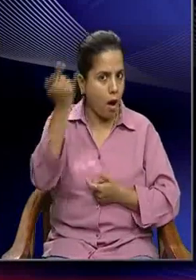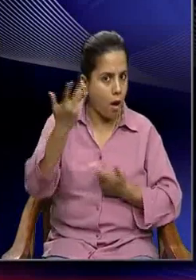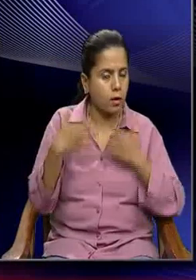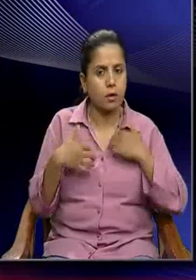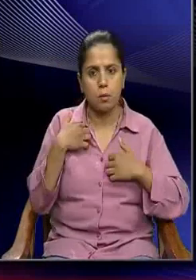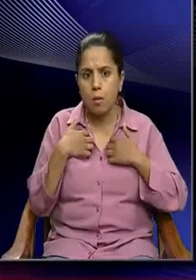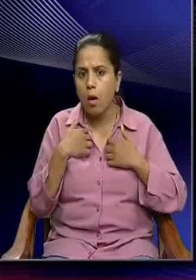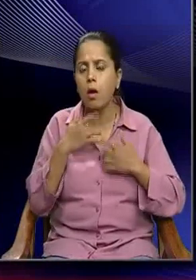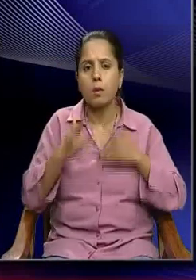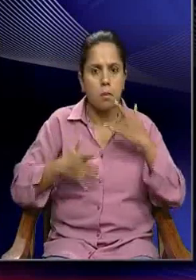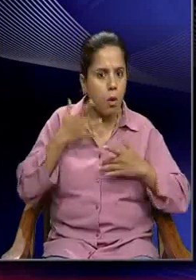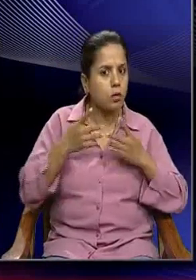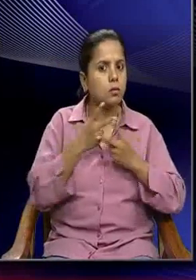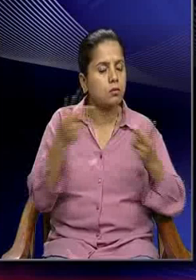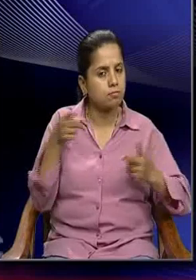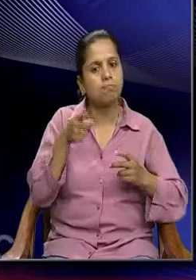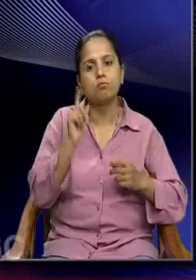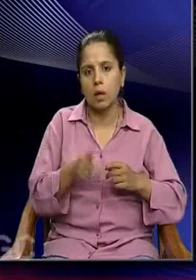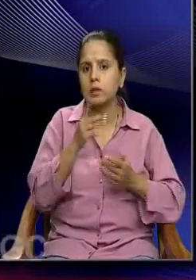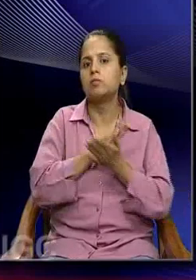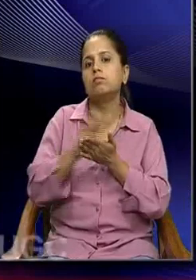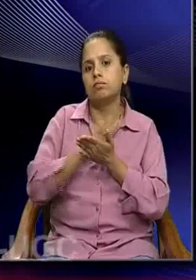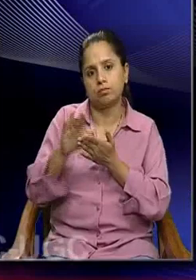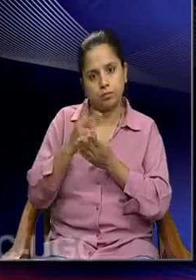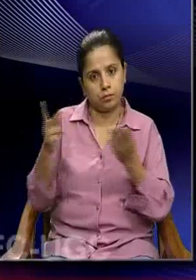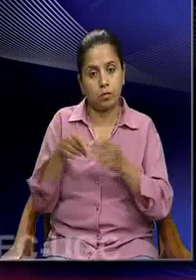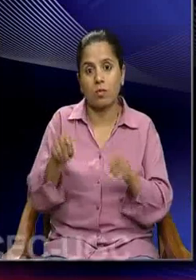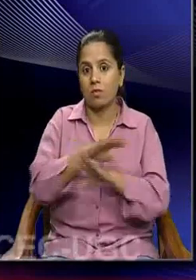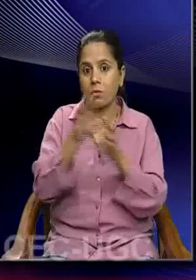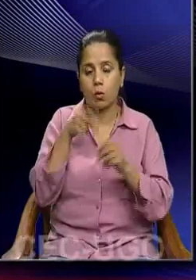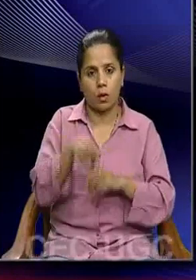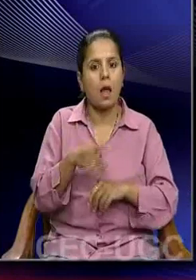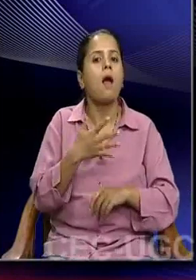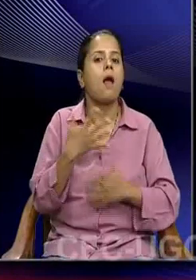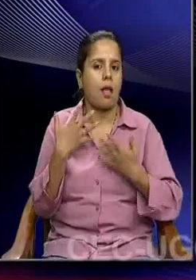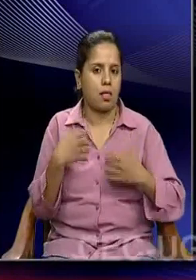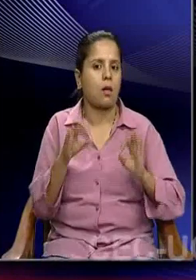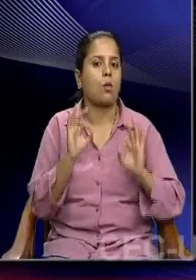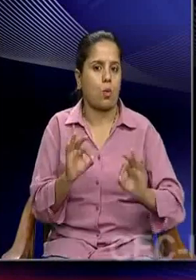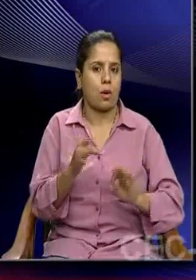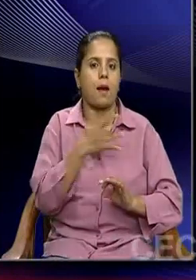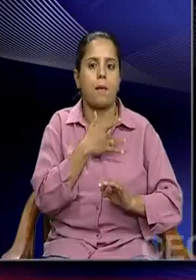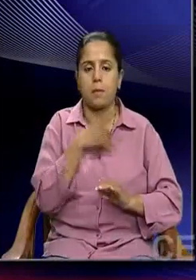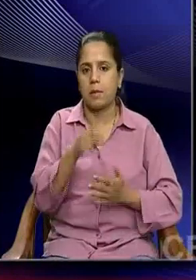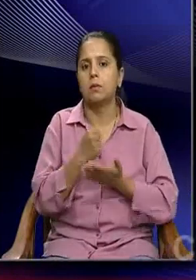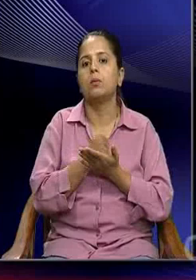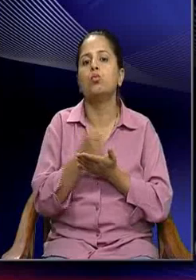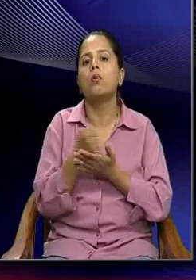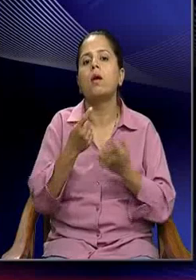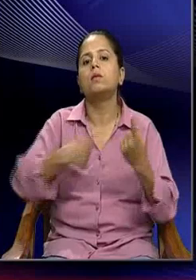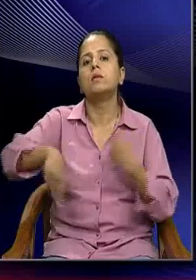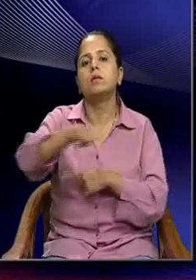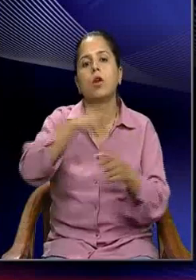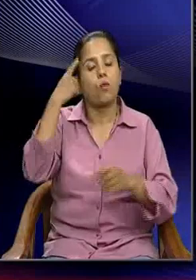so on. Fine, and in doing that, these are the healthy habits that we need to practice